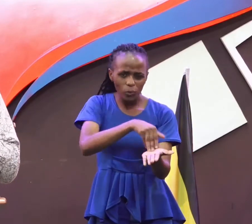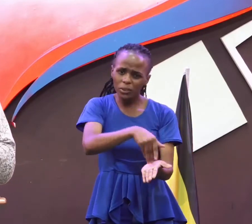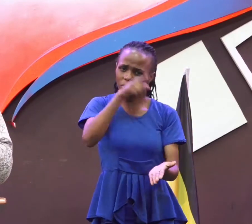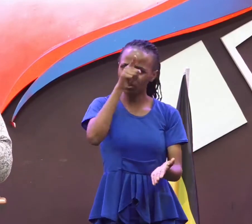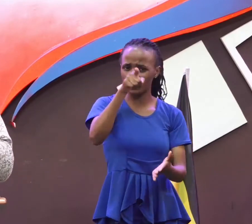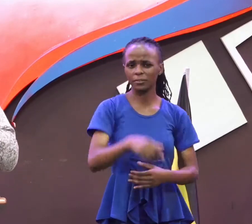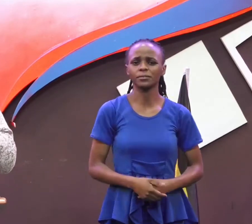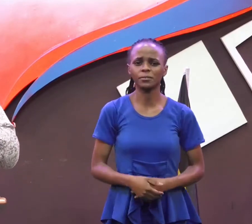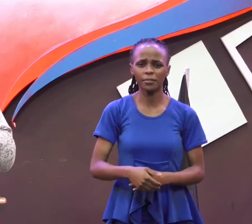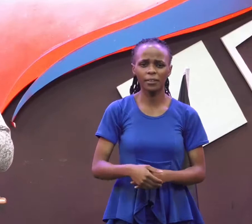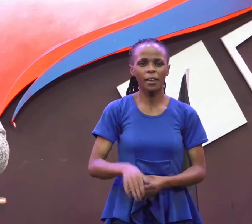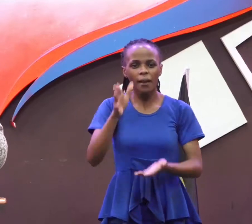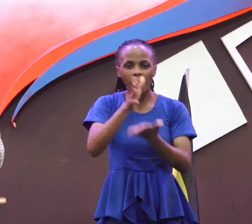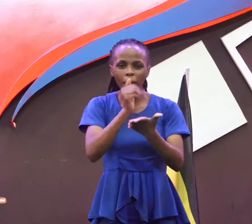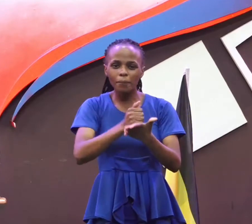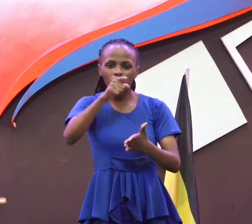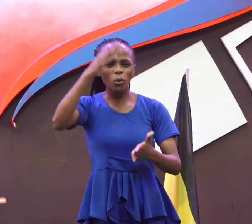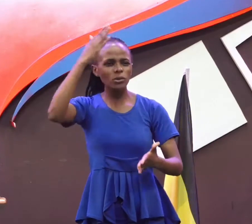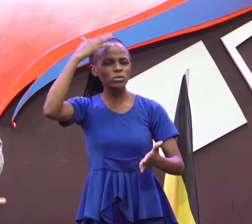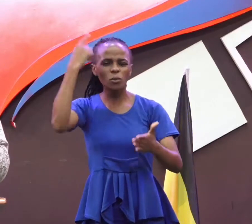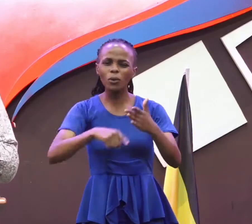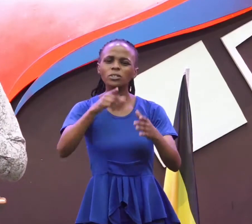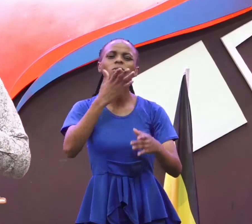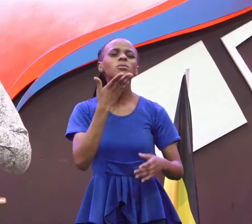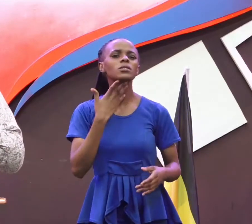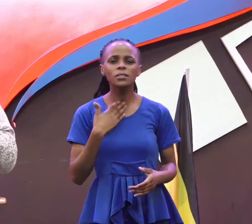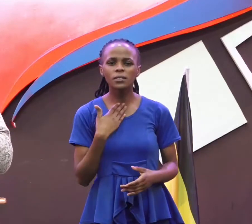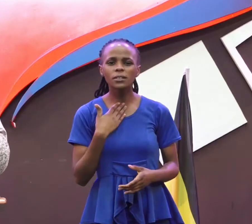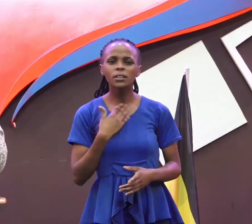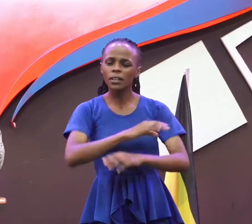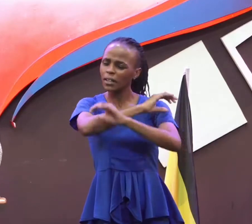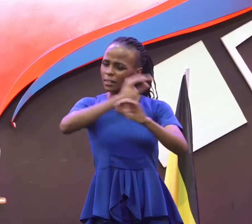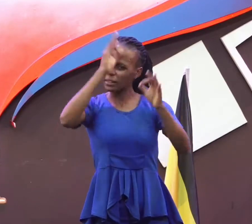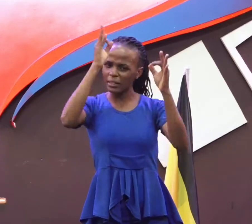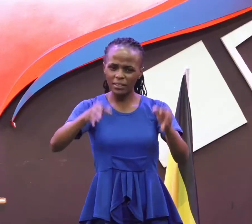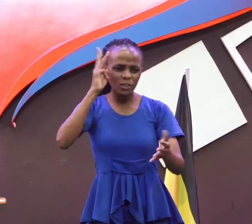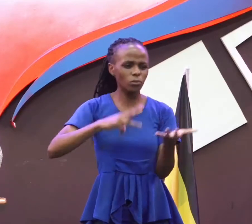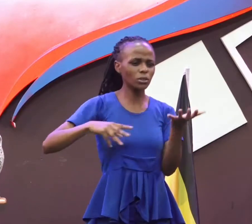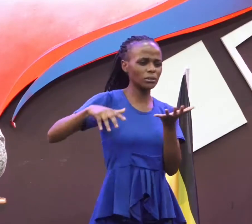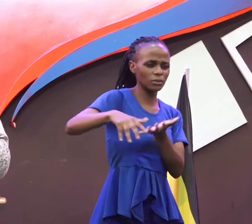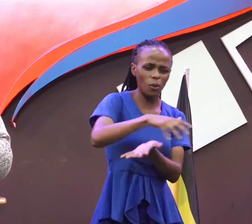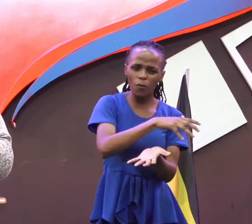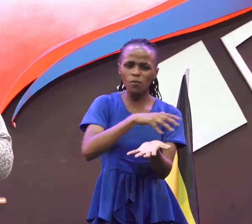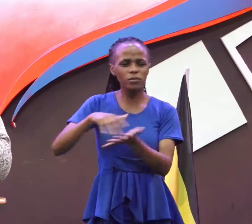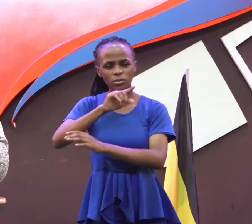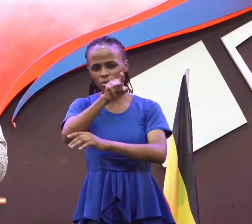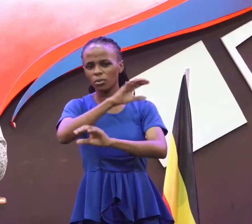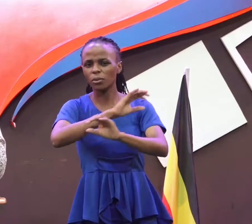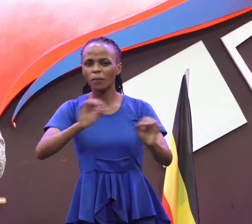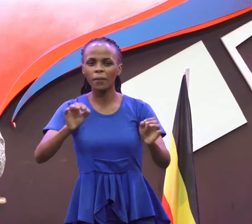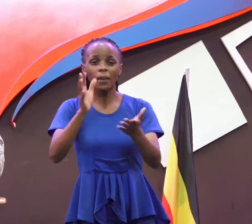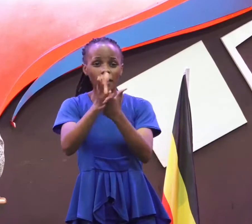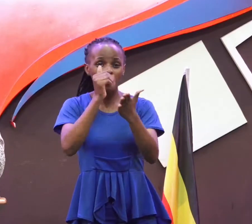that will discourage you because you know what you want. There is nothing that will